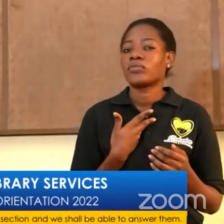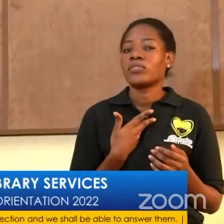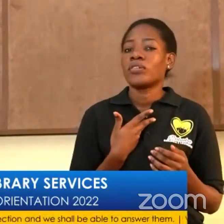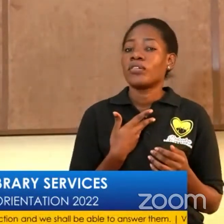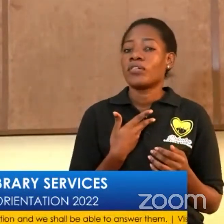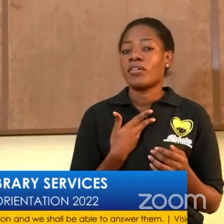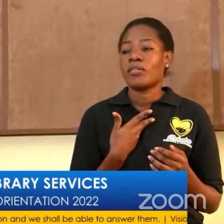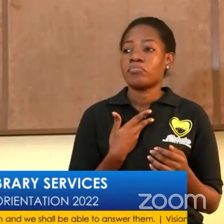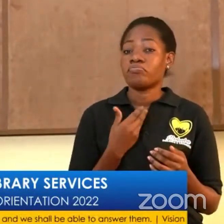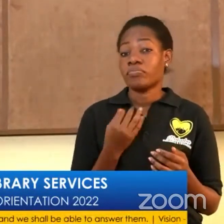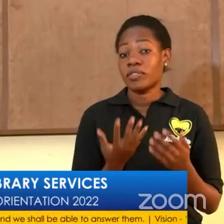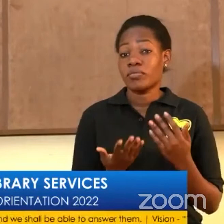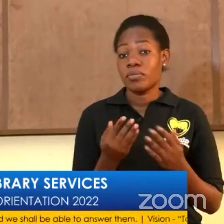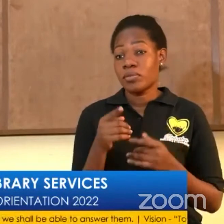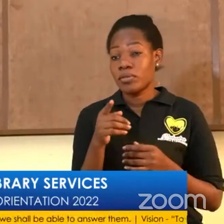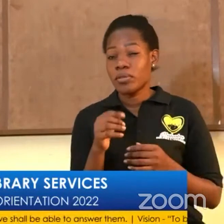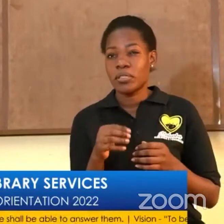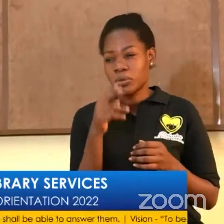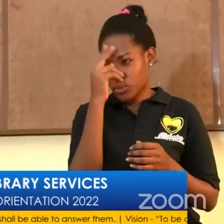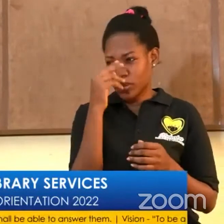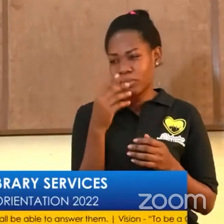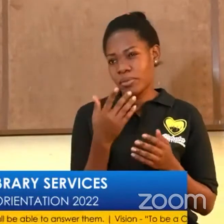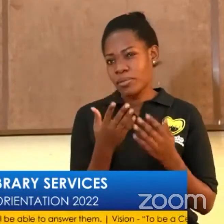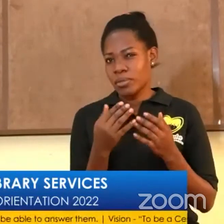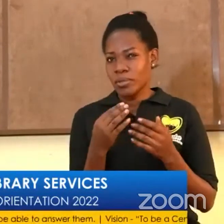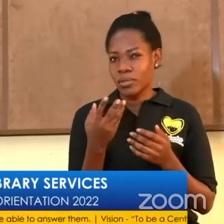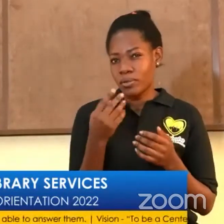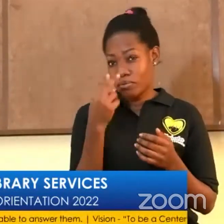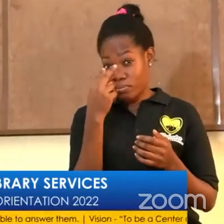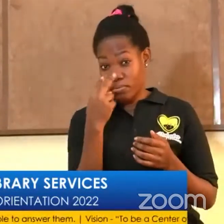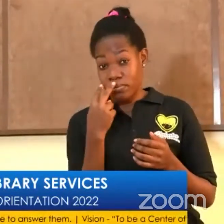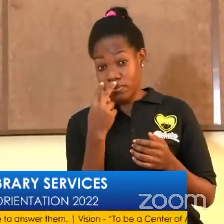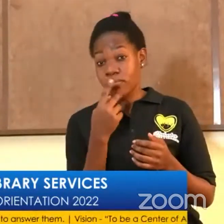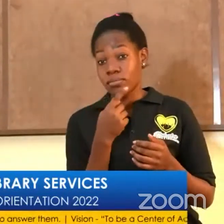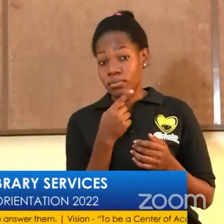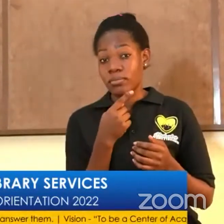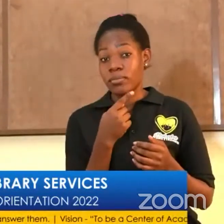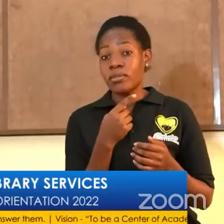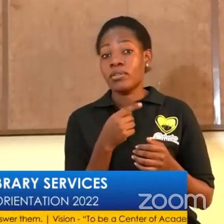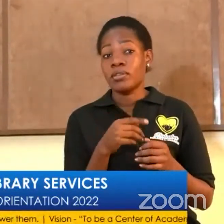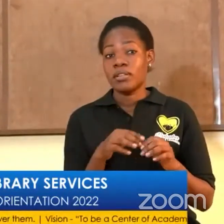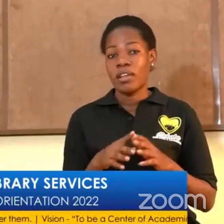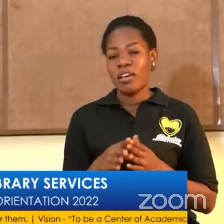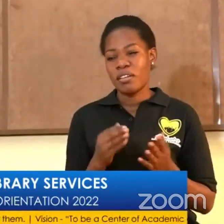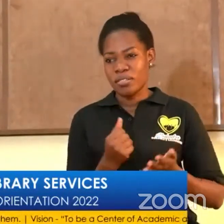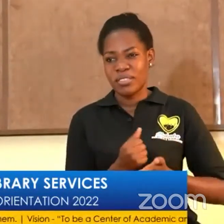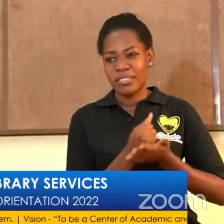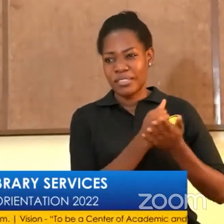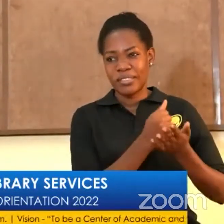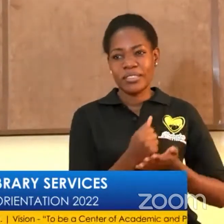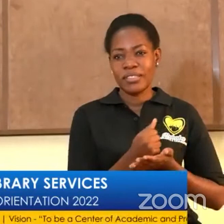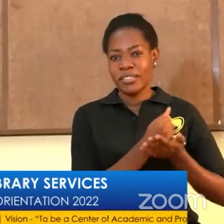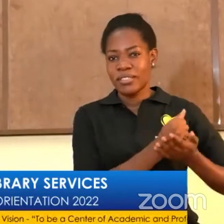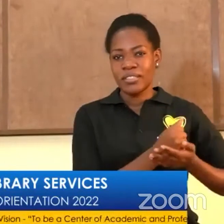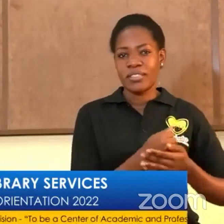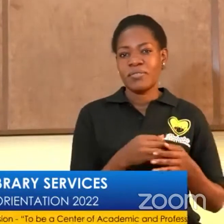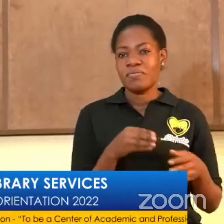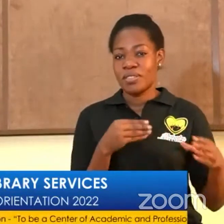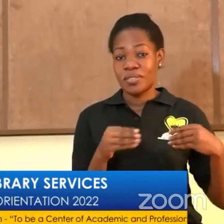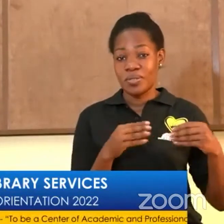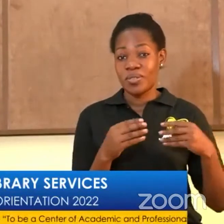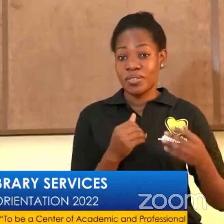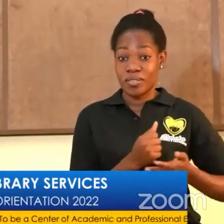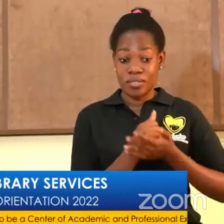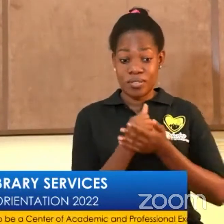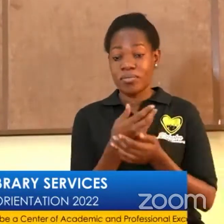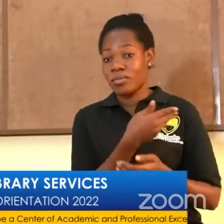if you are a student with visual impairment, you'll find assistive technologies there that can help you to access